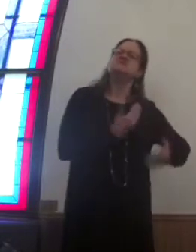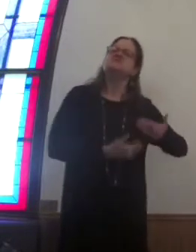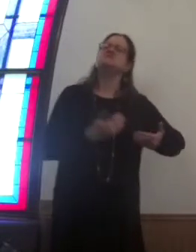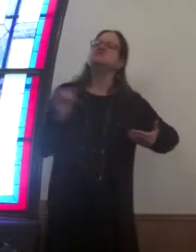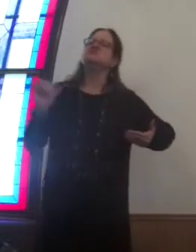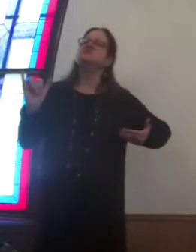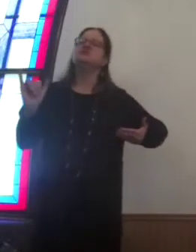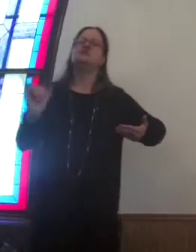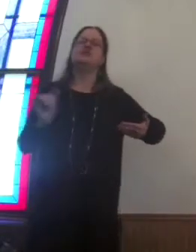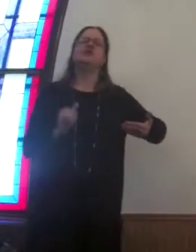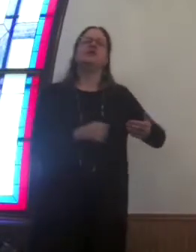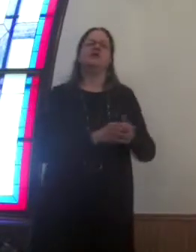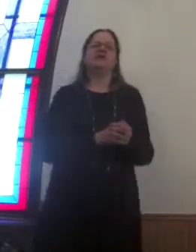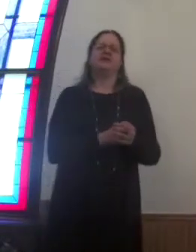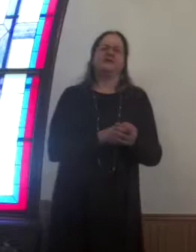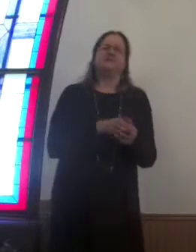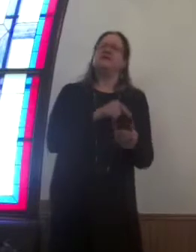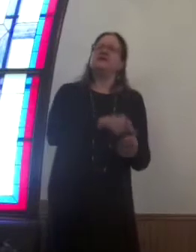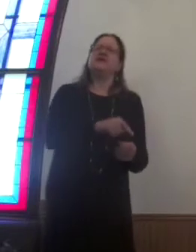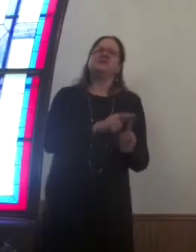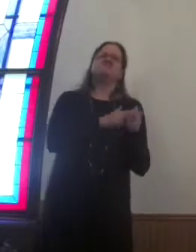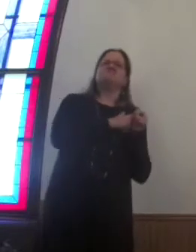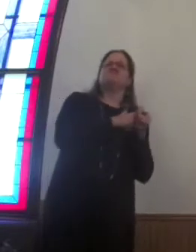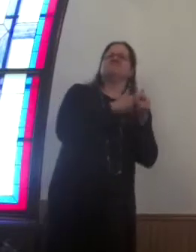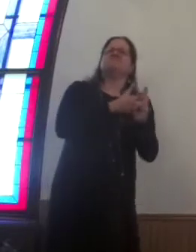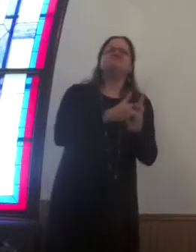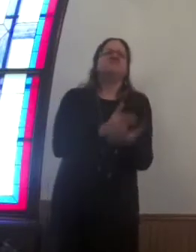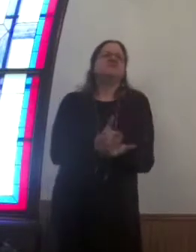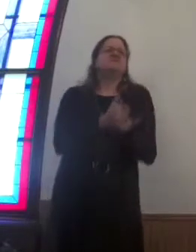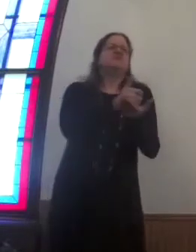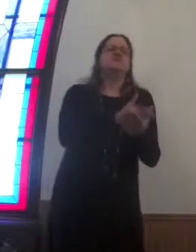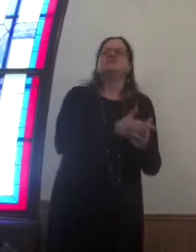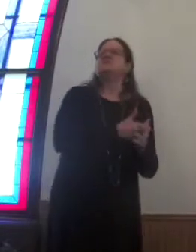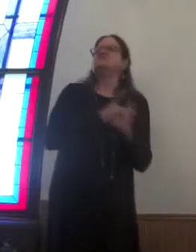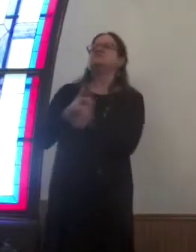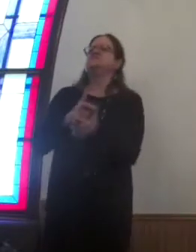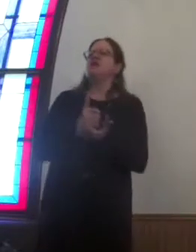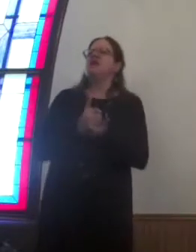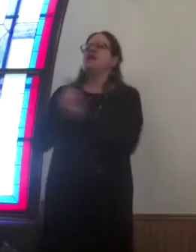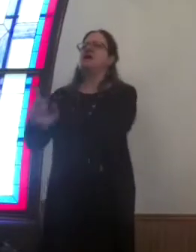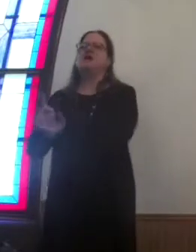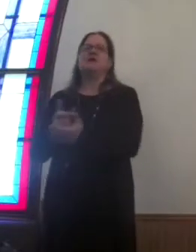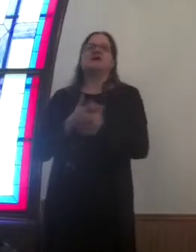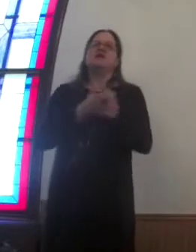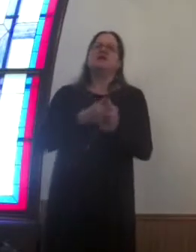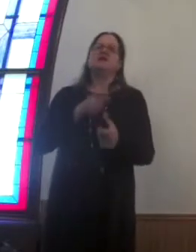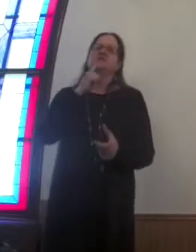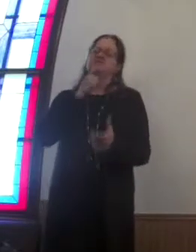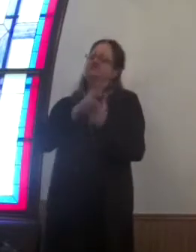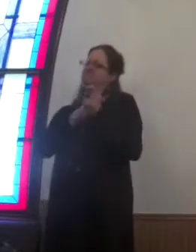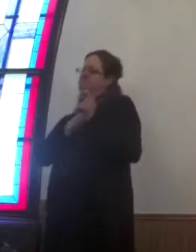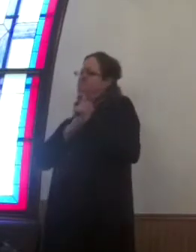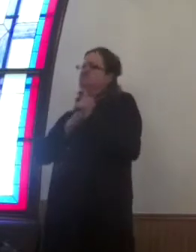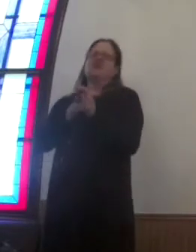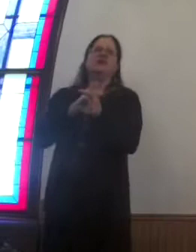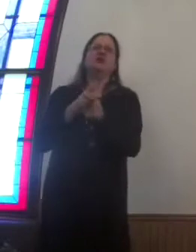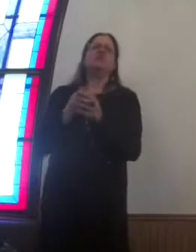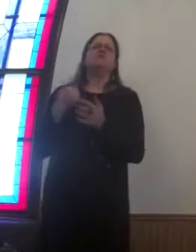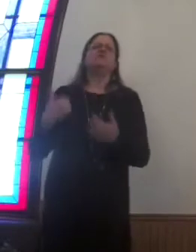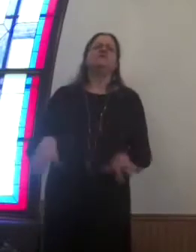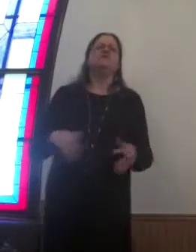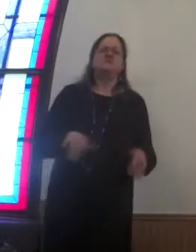They were the type of women who jumped out there and did something. They kicked it into gear, so to speak.